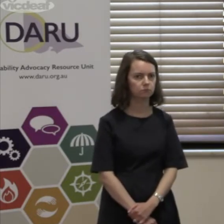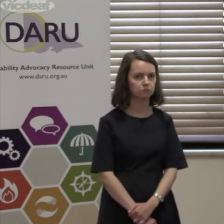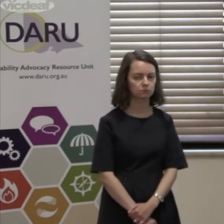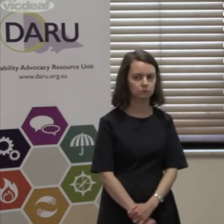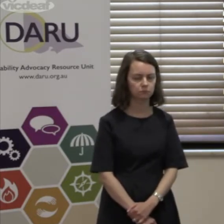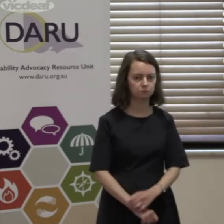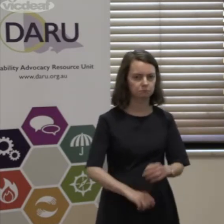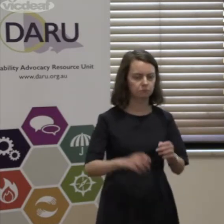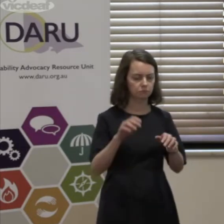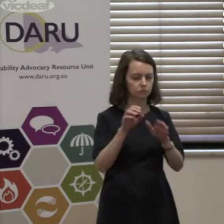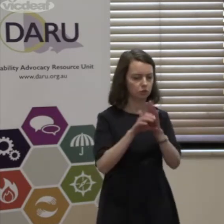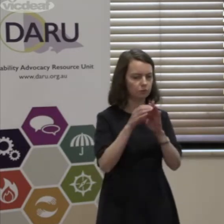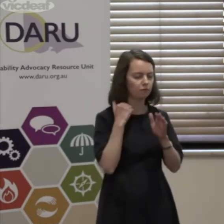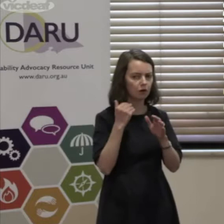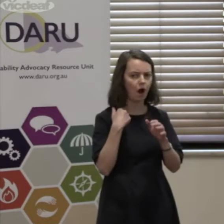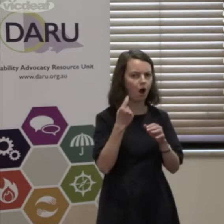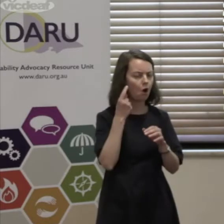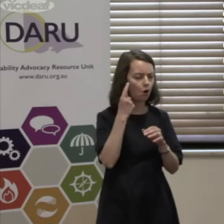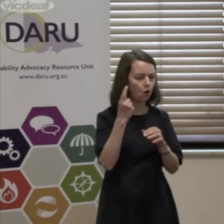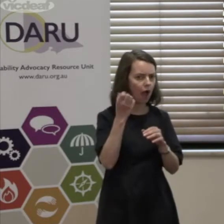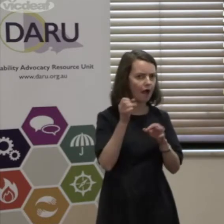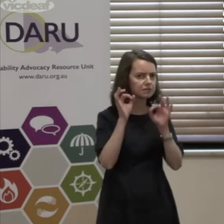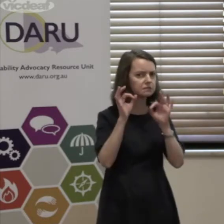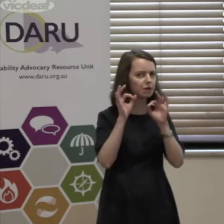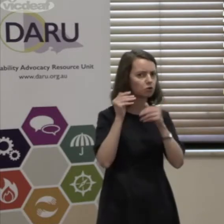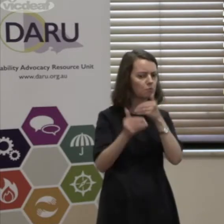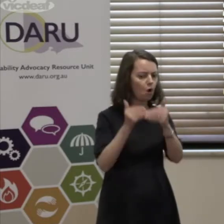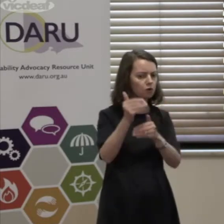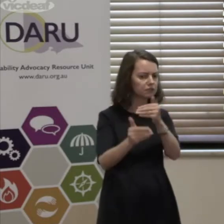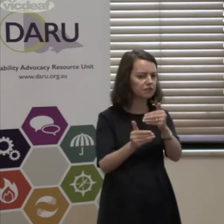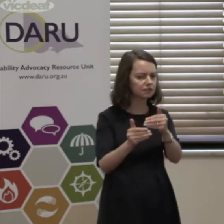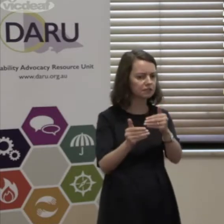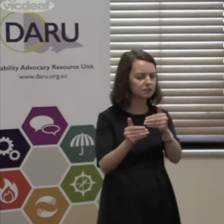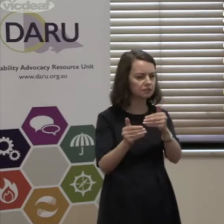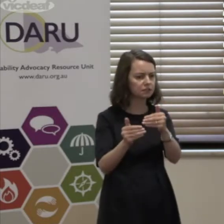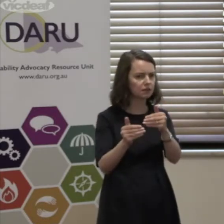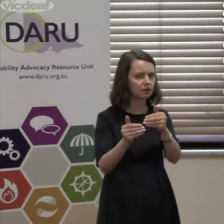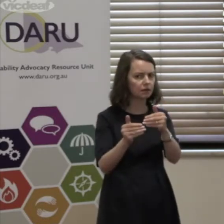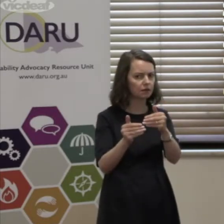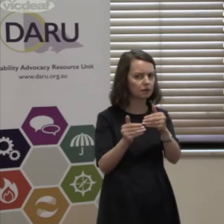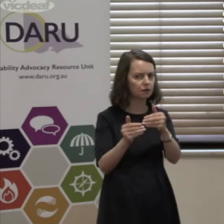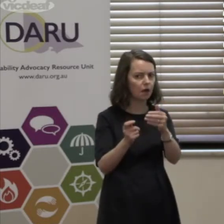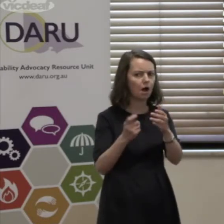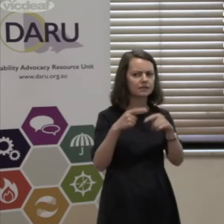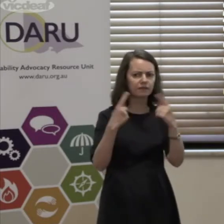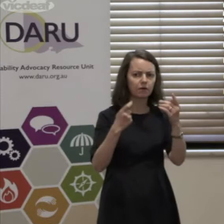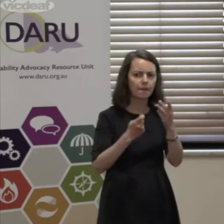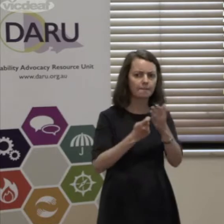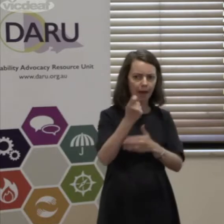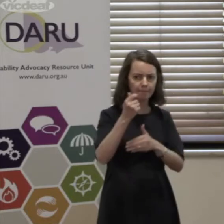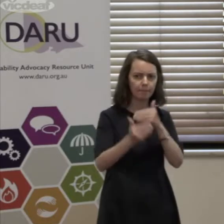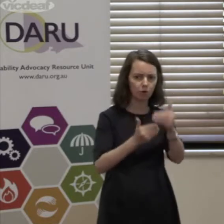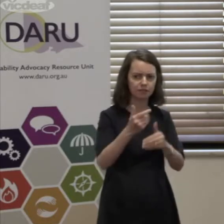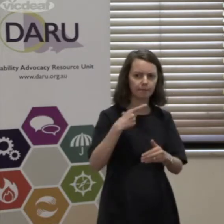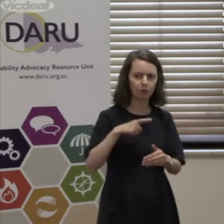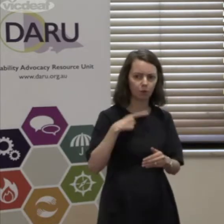I've heard that the invoice and payment process is more complicated because of different rates.